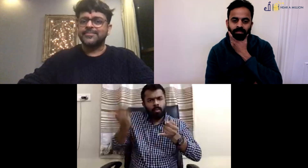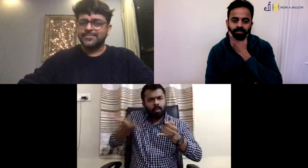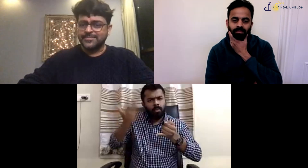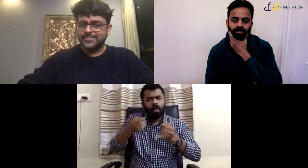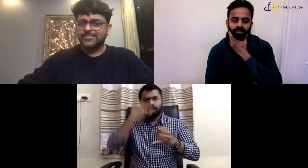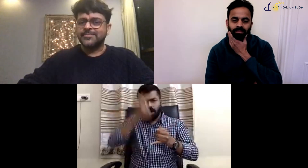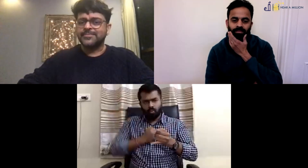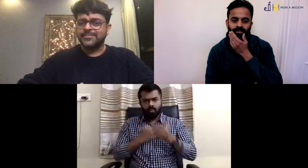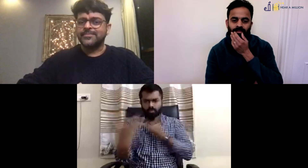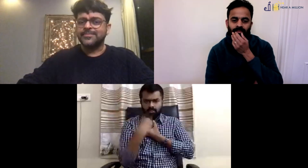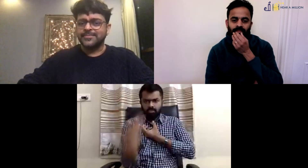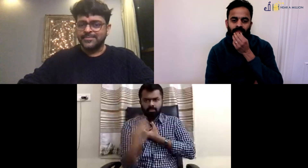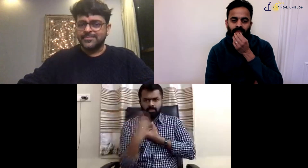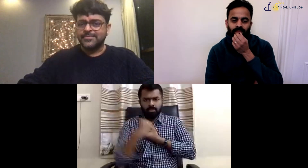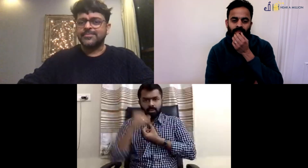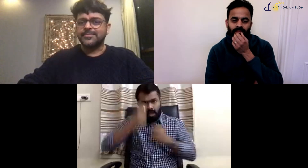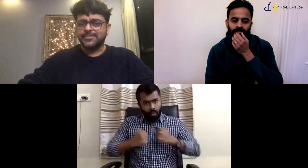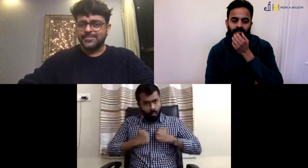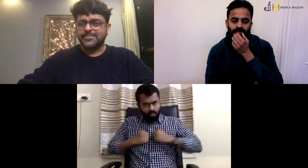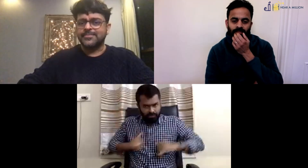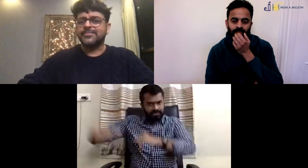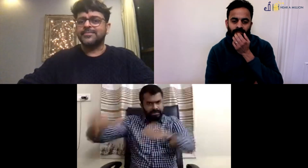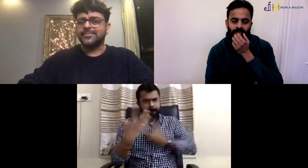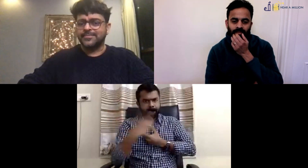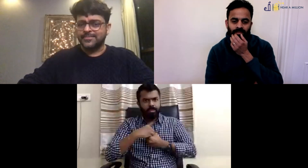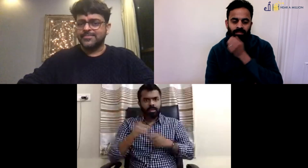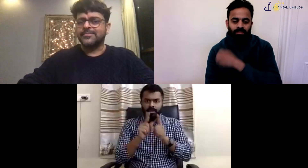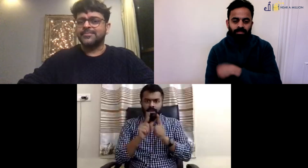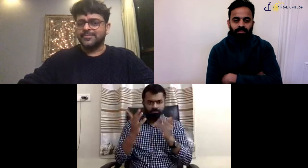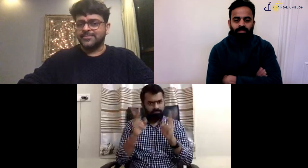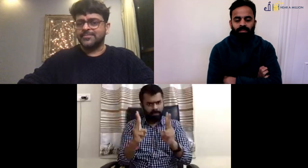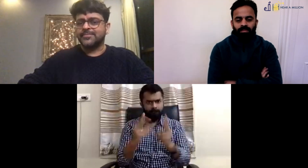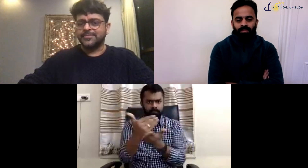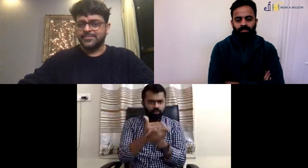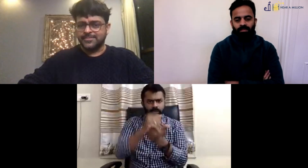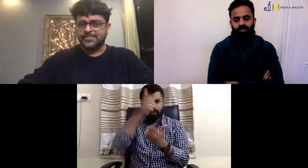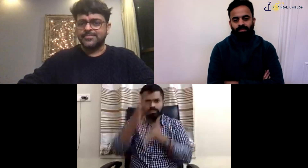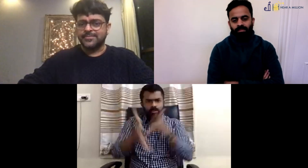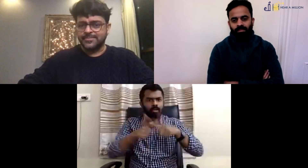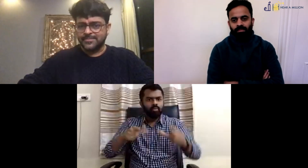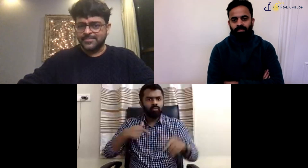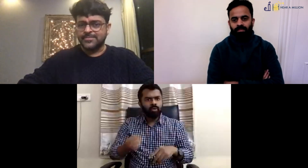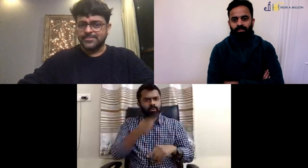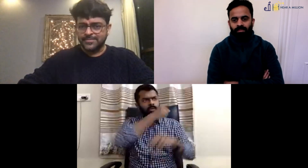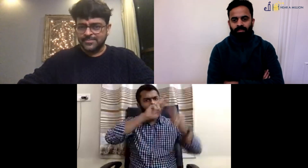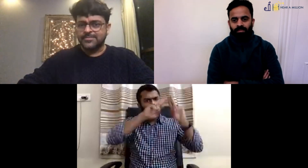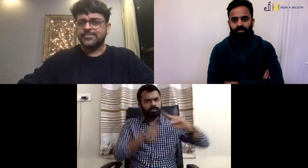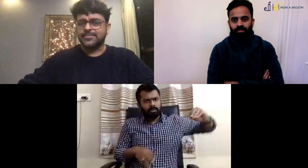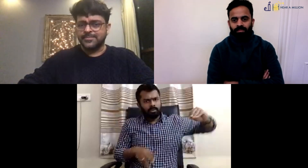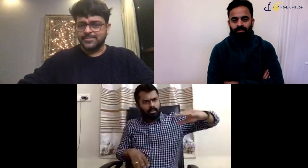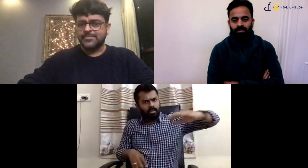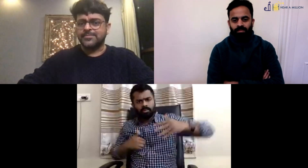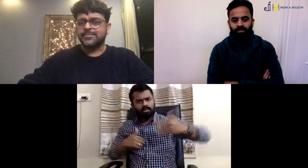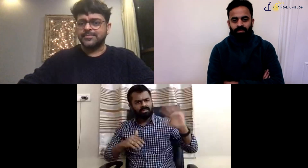ourselves. We can use ISL, not copying other countries. So we have to use ISL here in India so that we